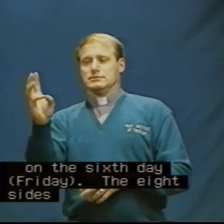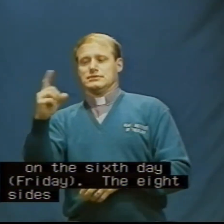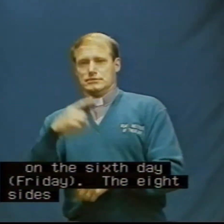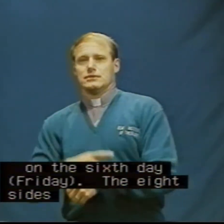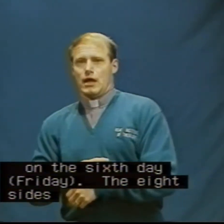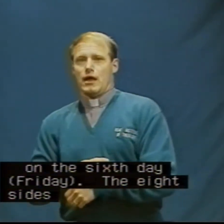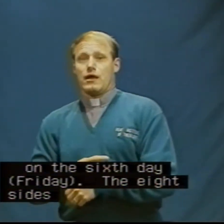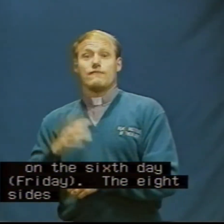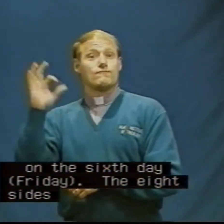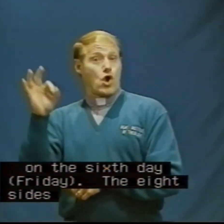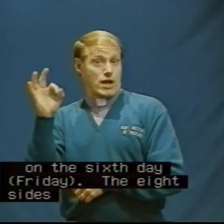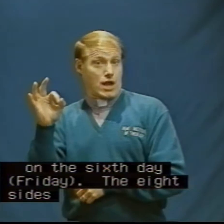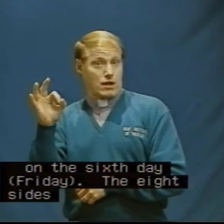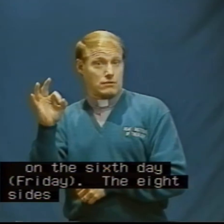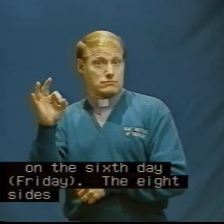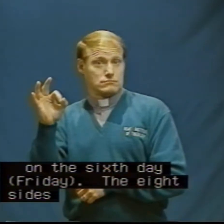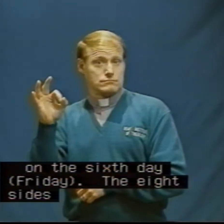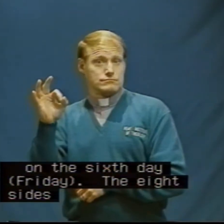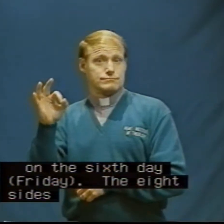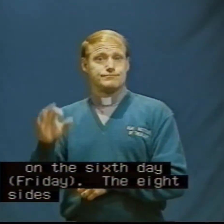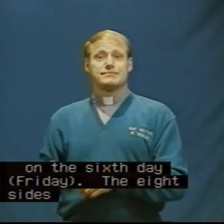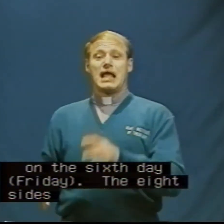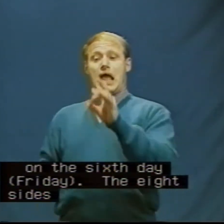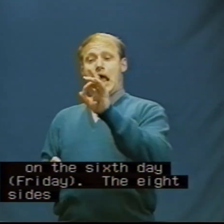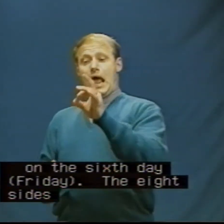on the 6th day, Friday. The 8 sides